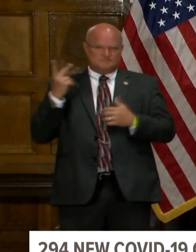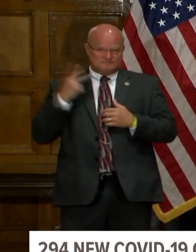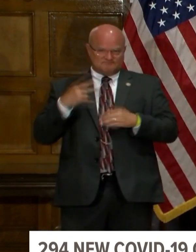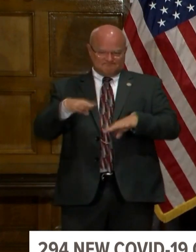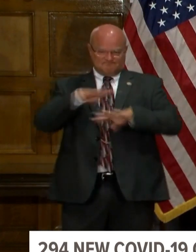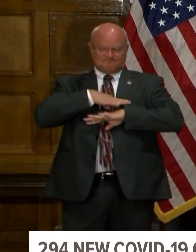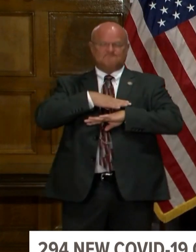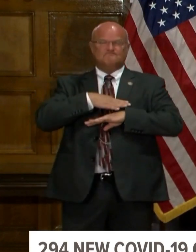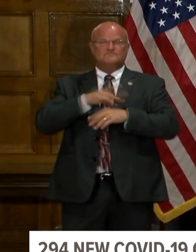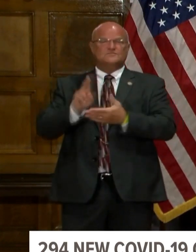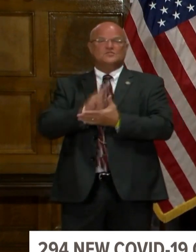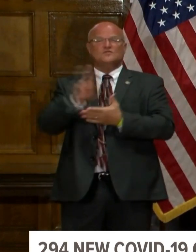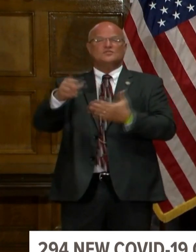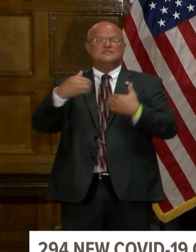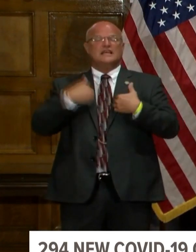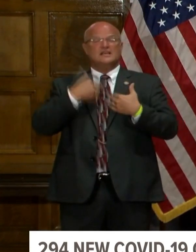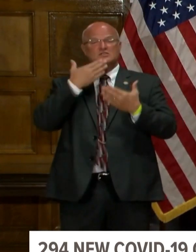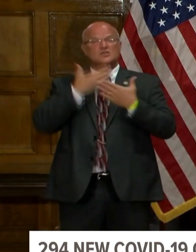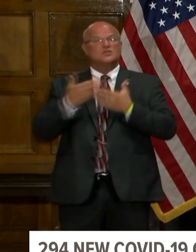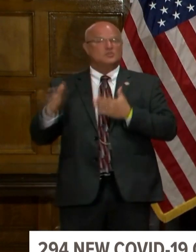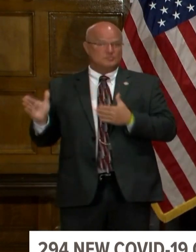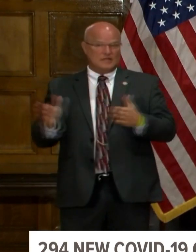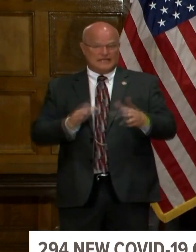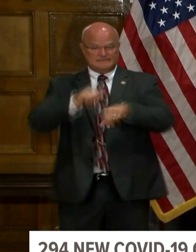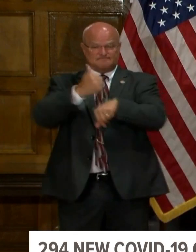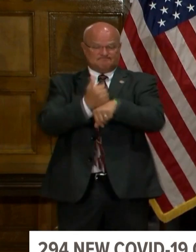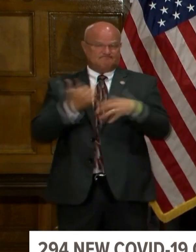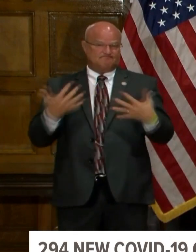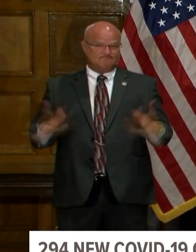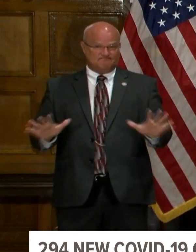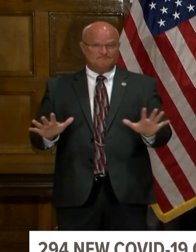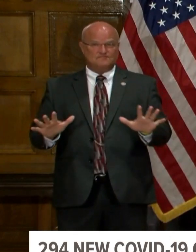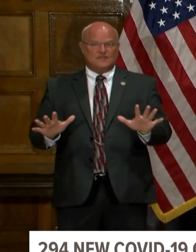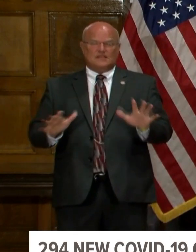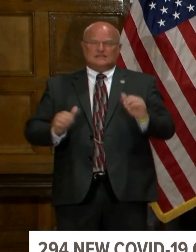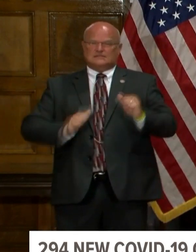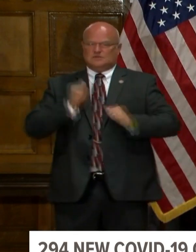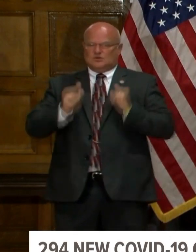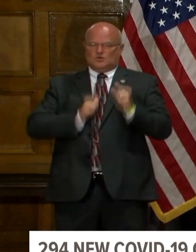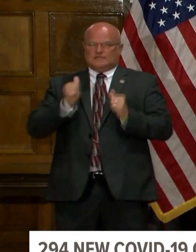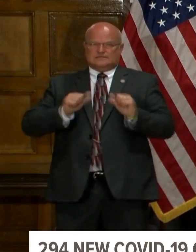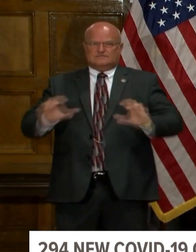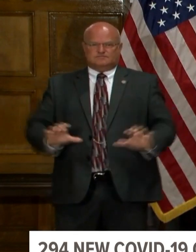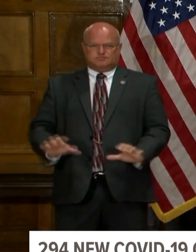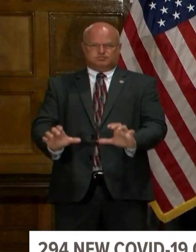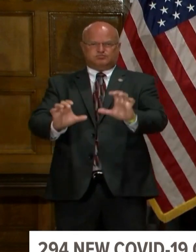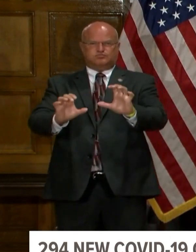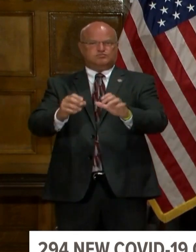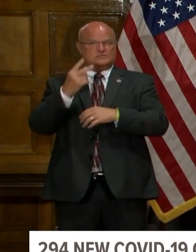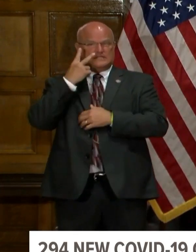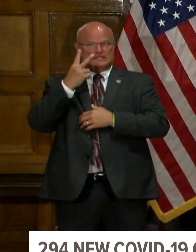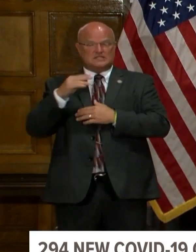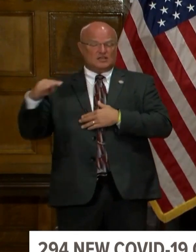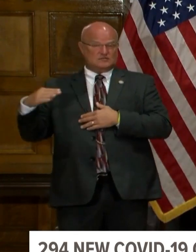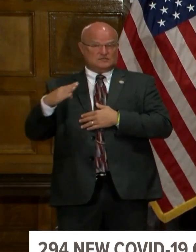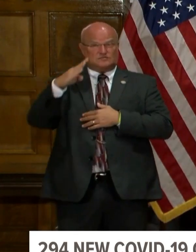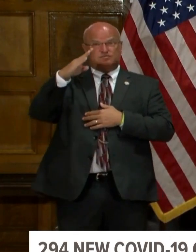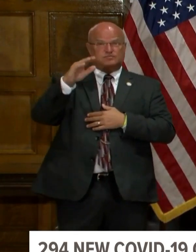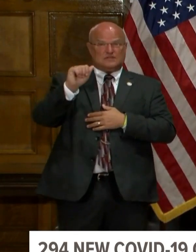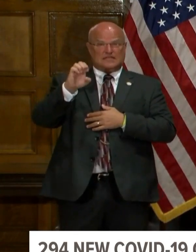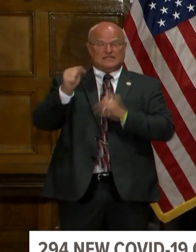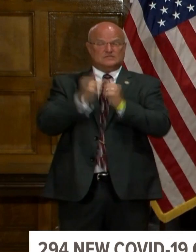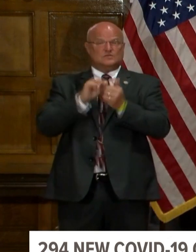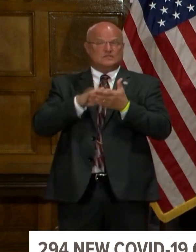that the university has a very good plan. They took aggressive steps early on whenever they saw the spike in cases